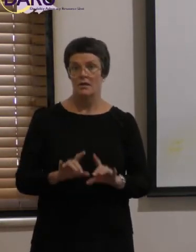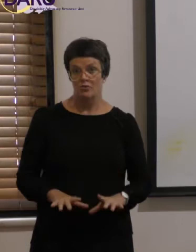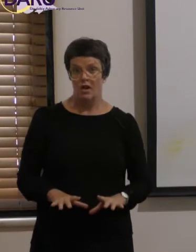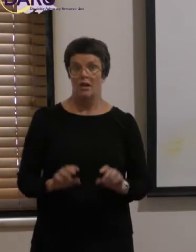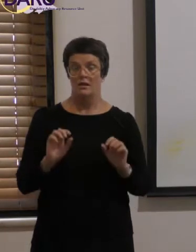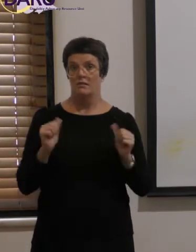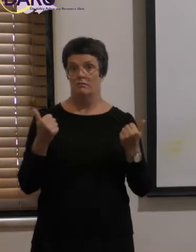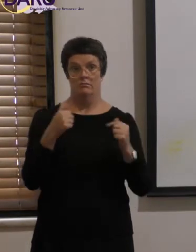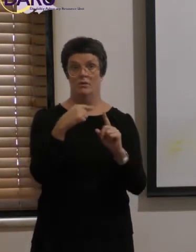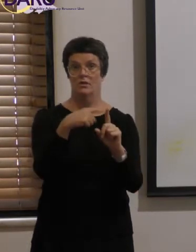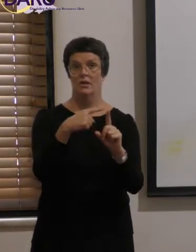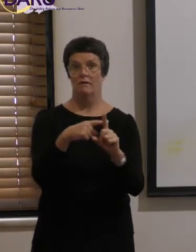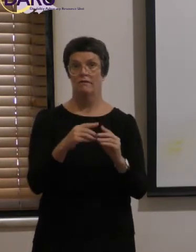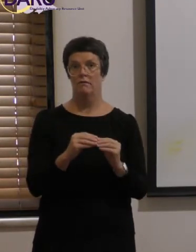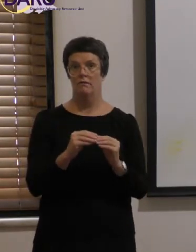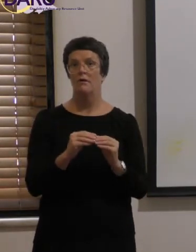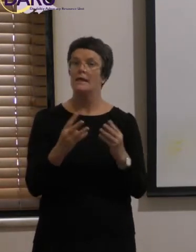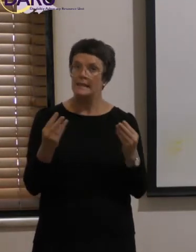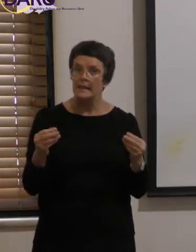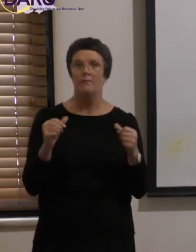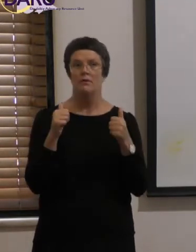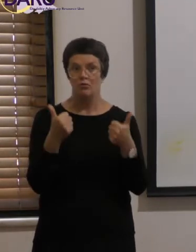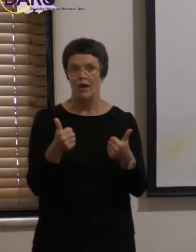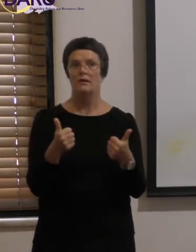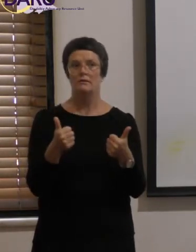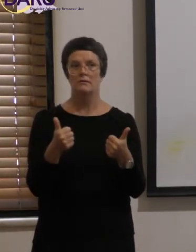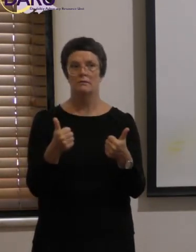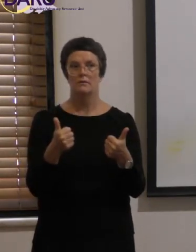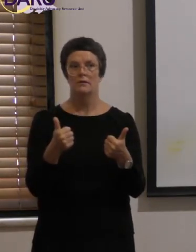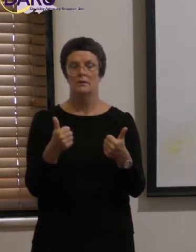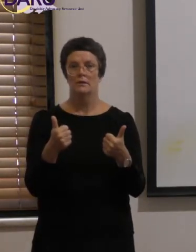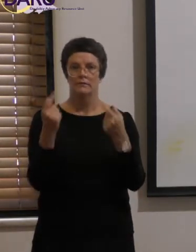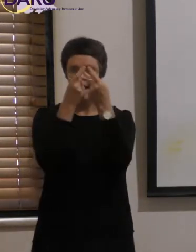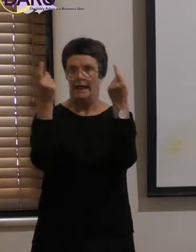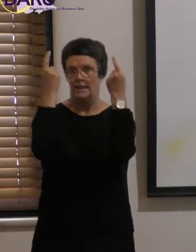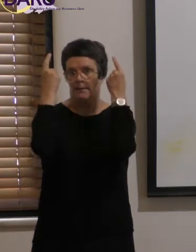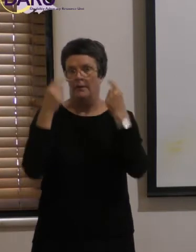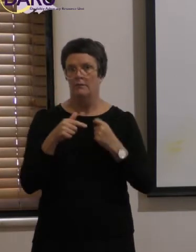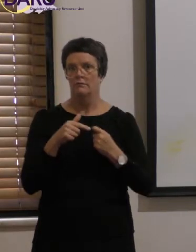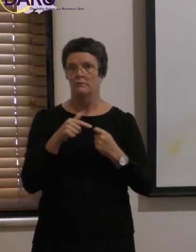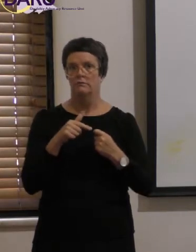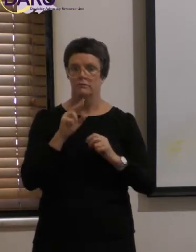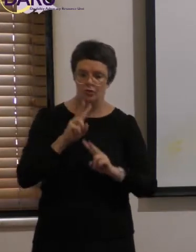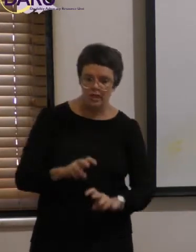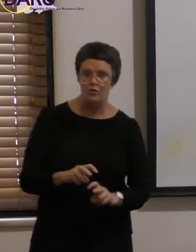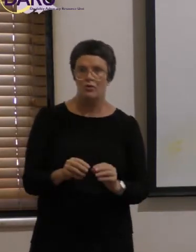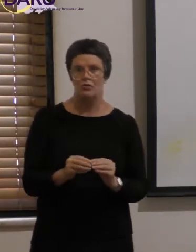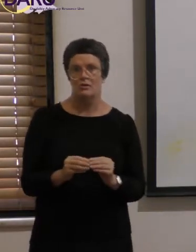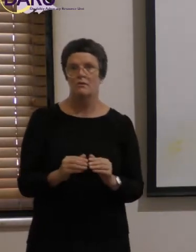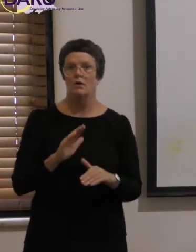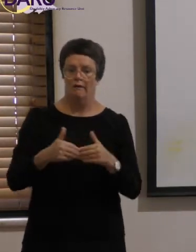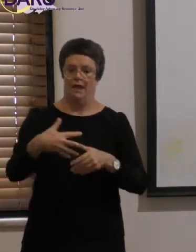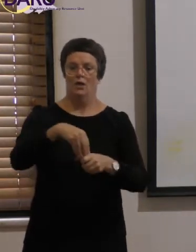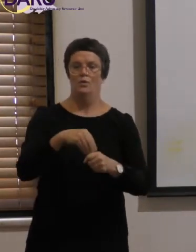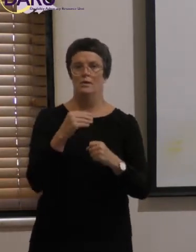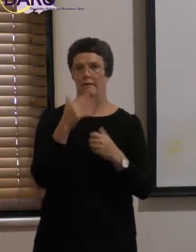most phenomenal inclusive education academics that there are on the planet, you know, and I don't know if any of you have seen the All Means